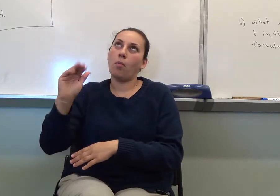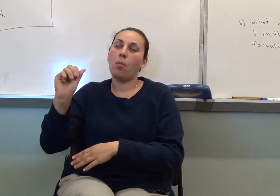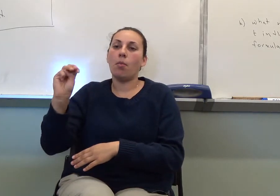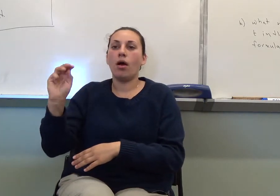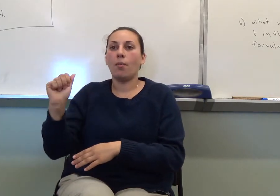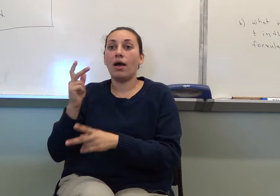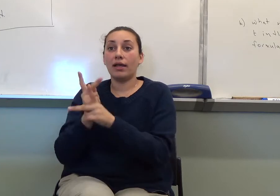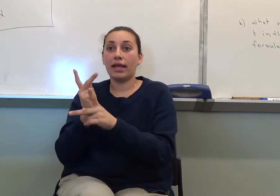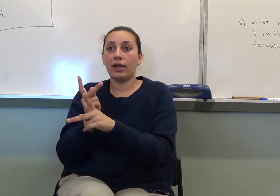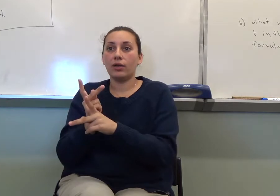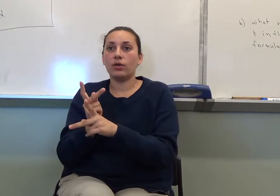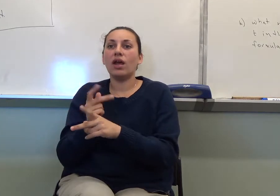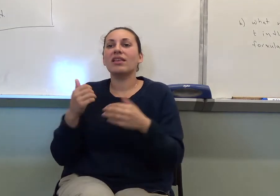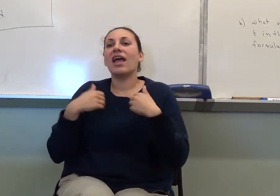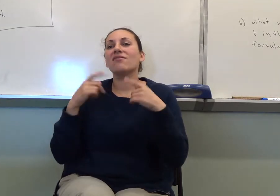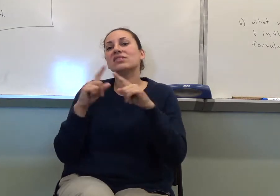percent decrease.